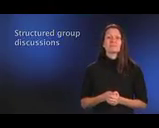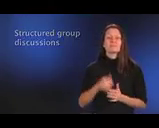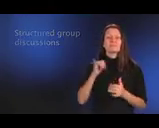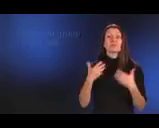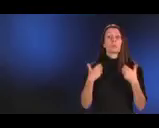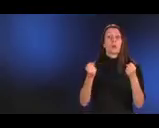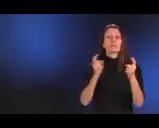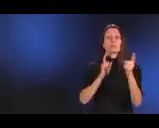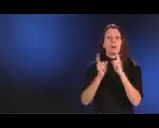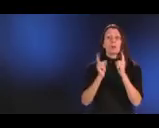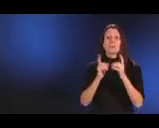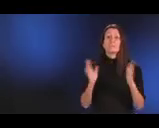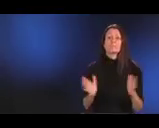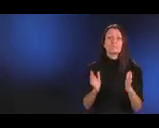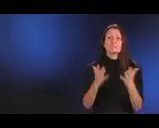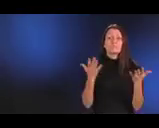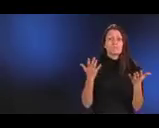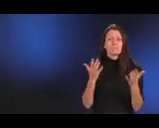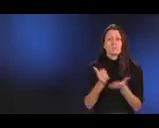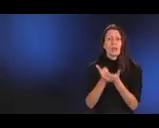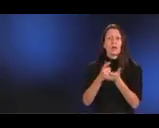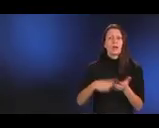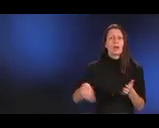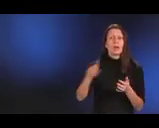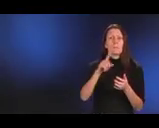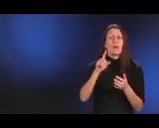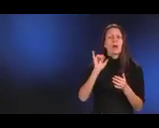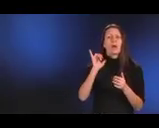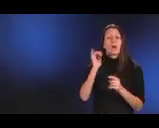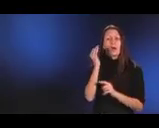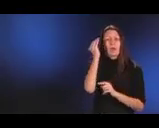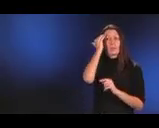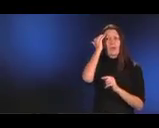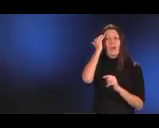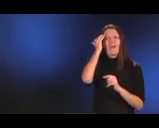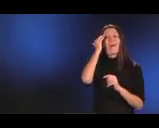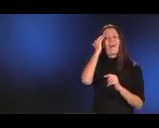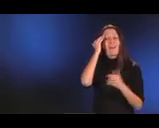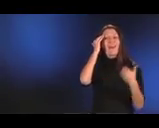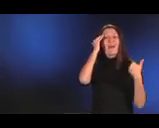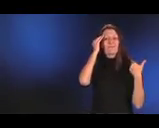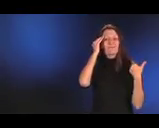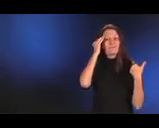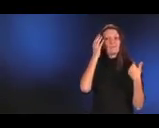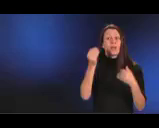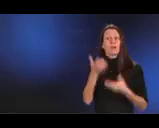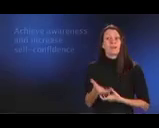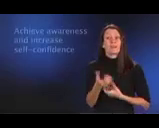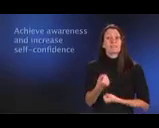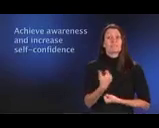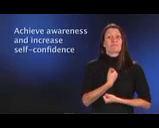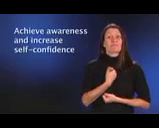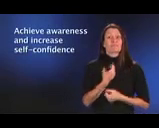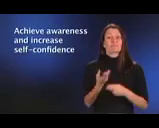Recovery dialogues help a peer realize they are capable, and that increases their